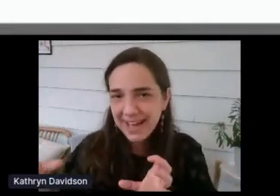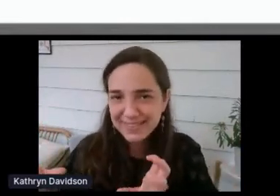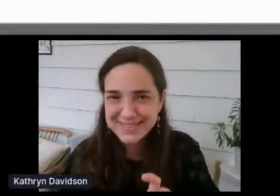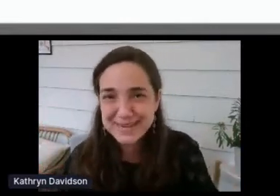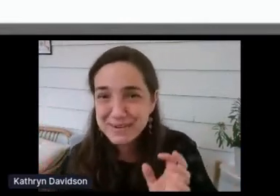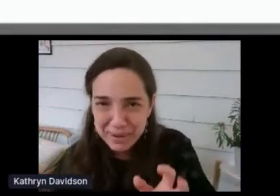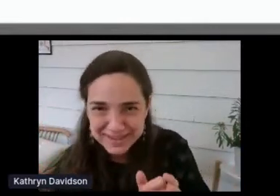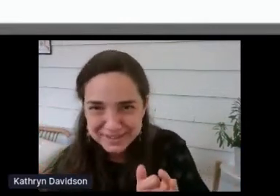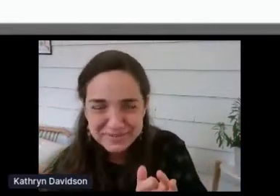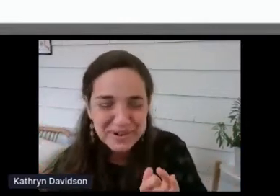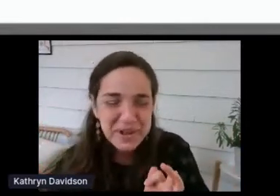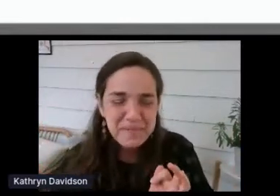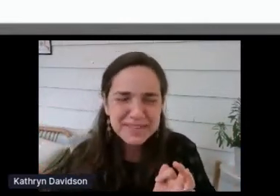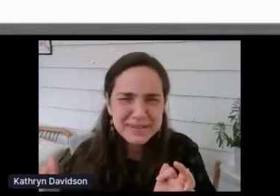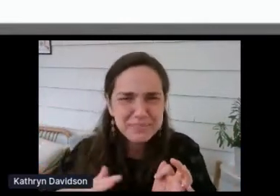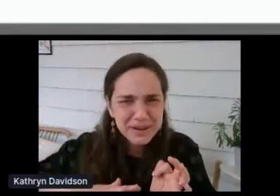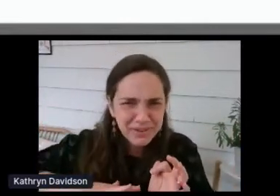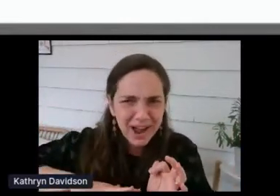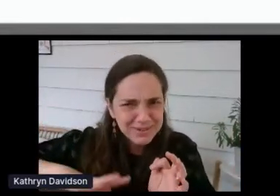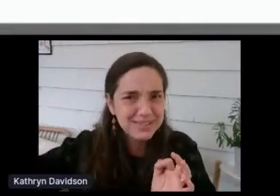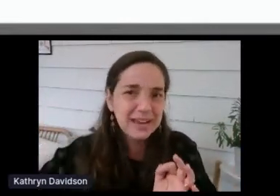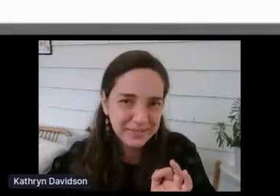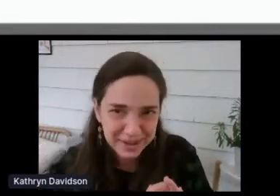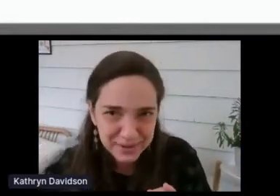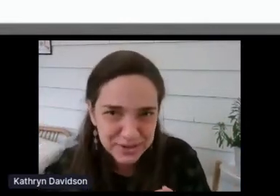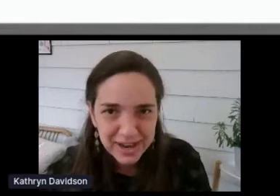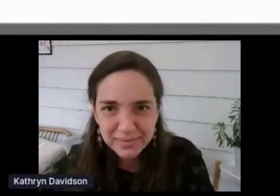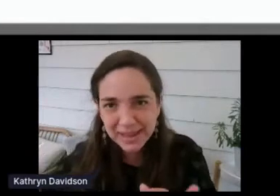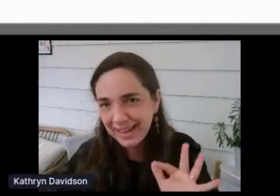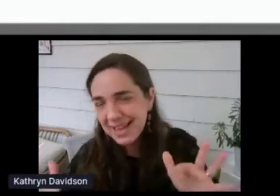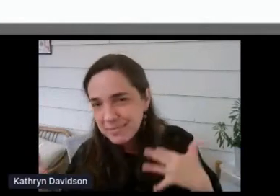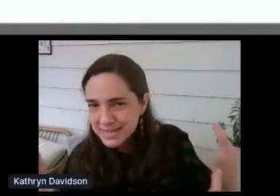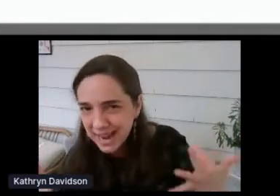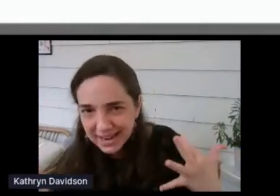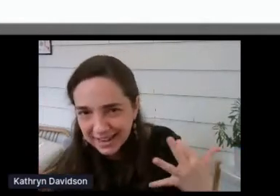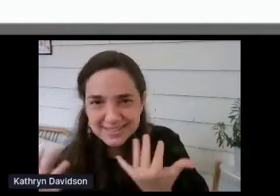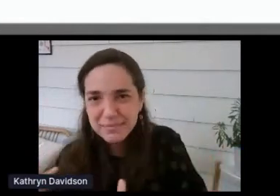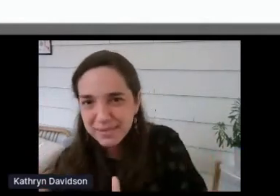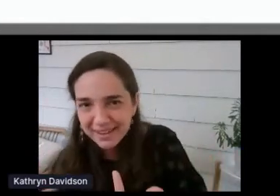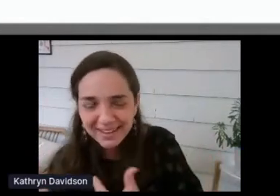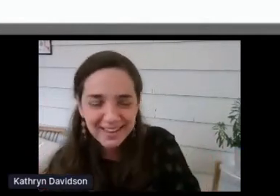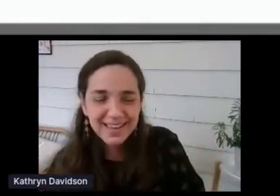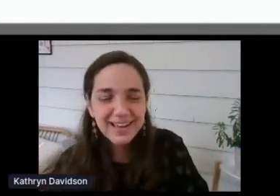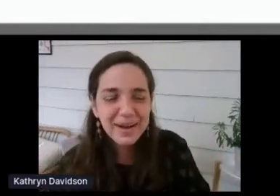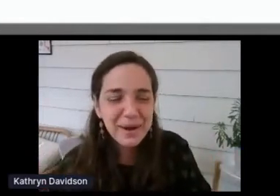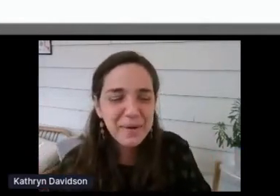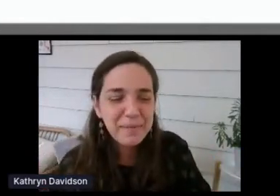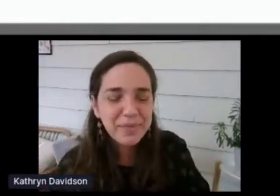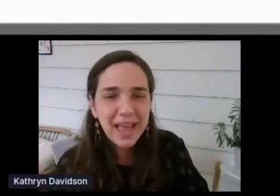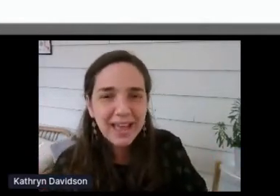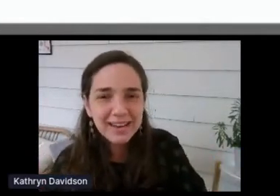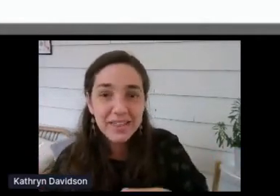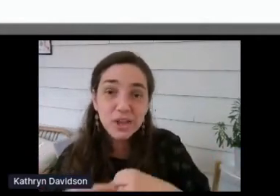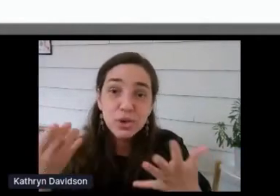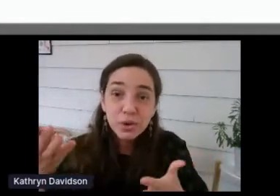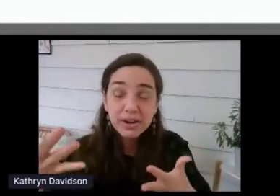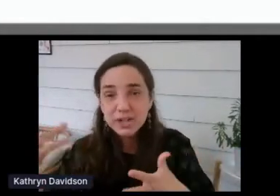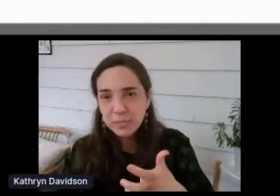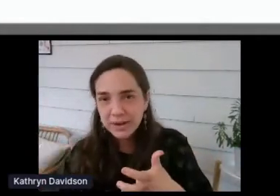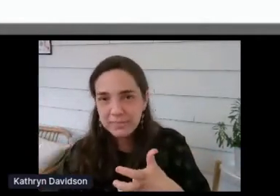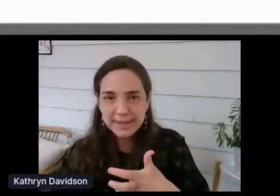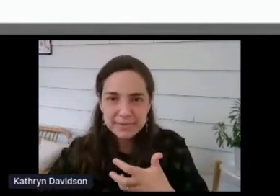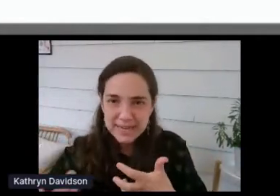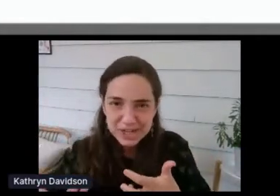part of that that's like depictive that seems pretty far outside of language, right? I'm like imitating something, and then you